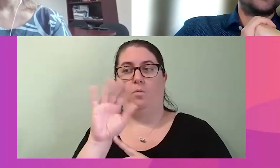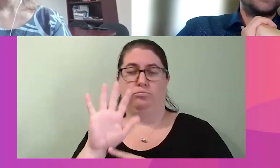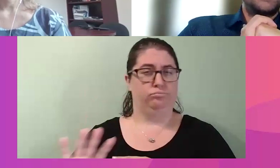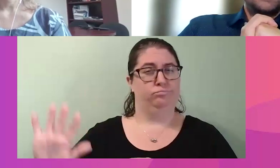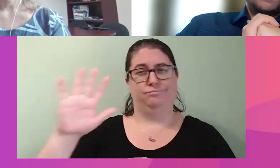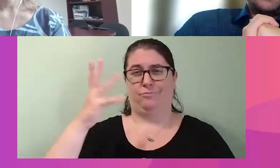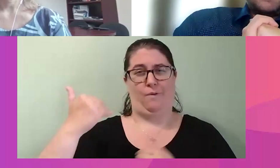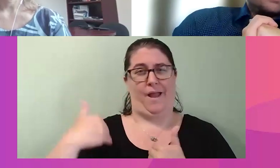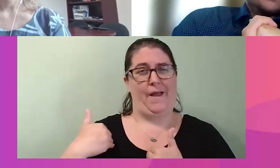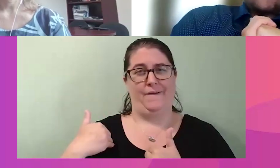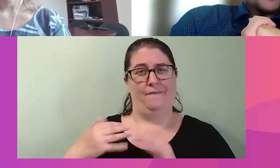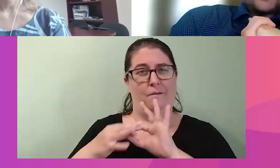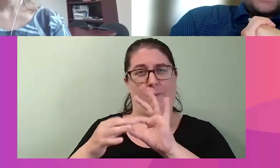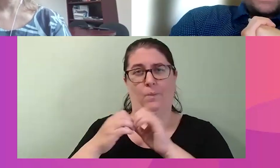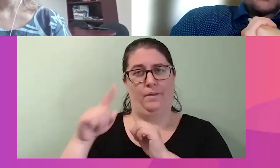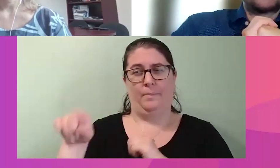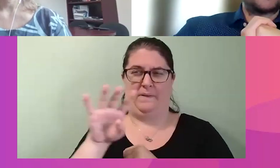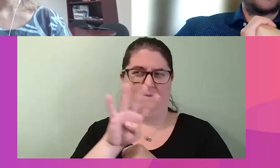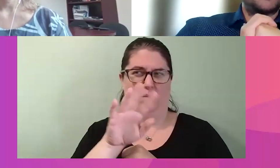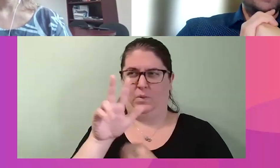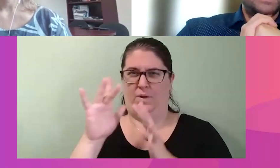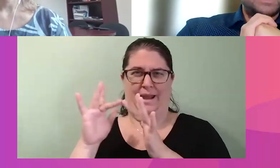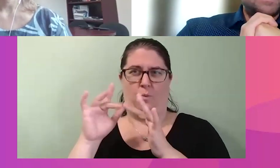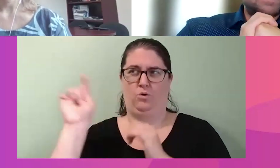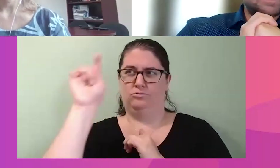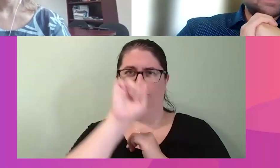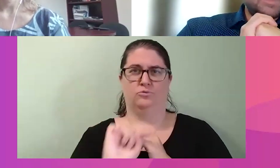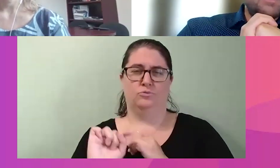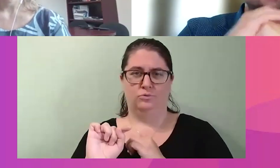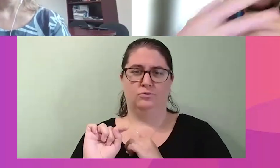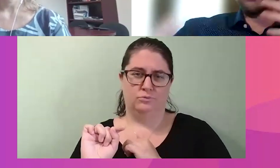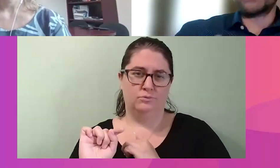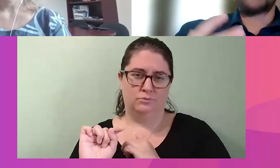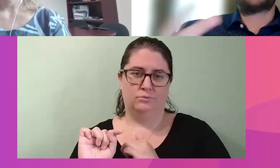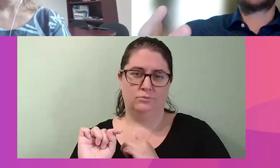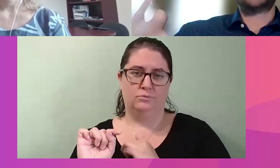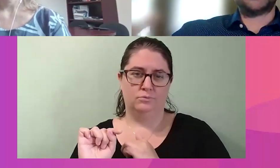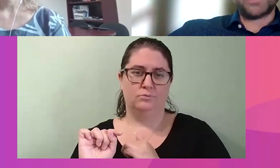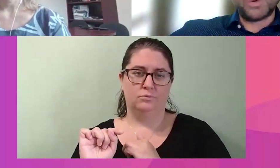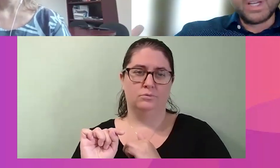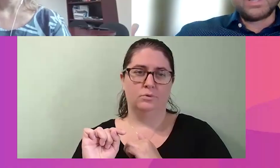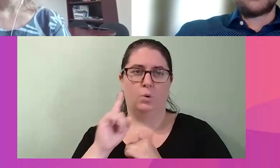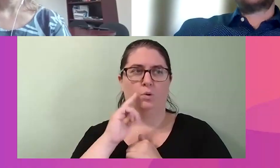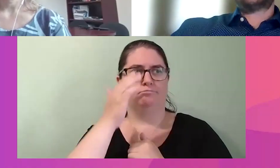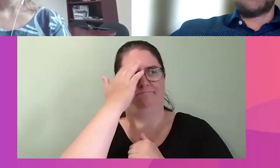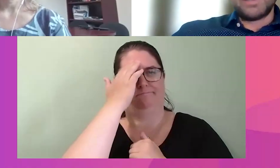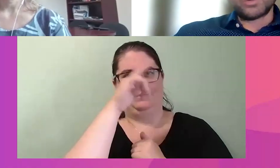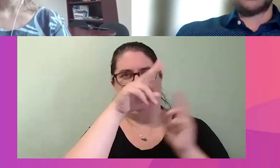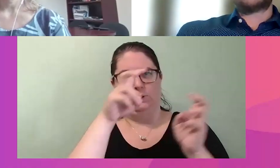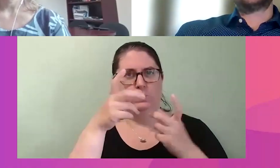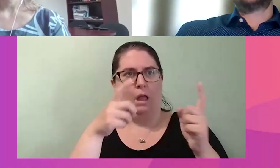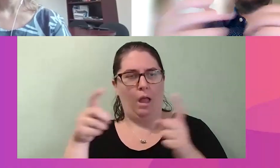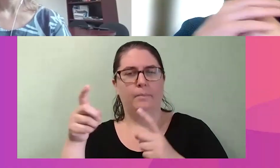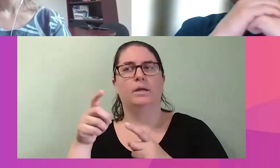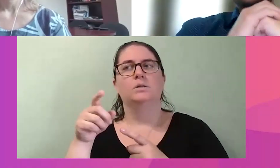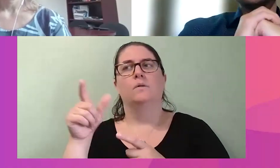of Ontario, with approximately 43 networks of people who are working on these issues. And so they've,